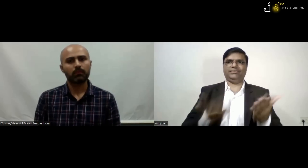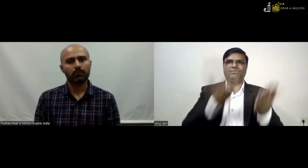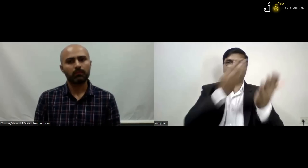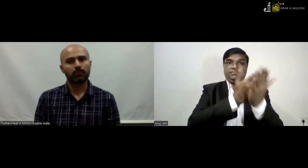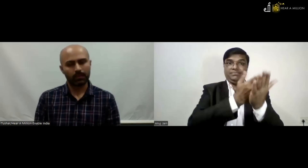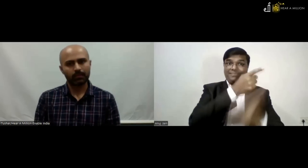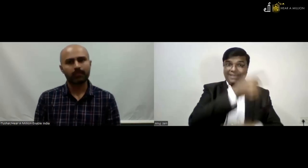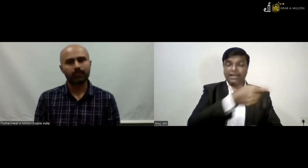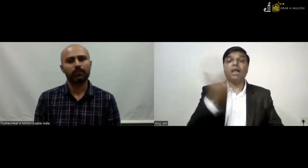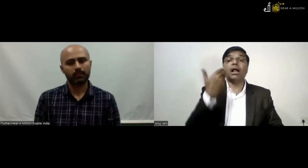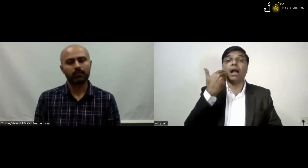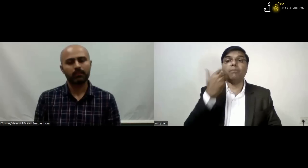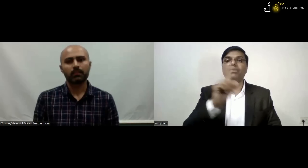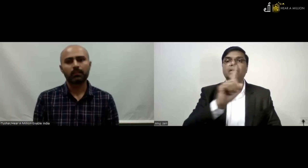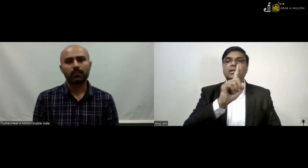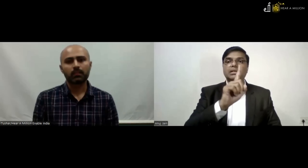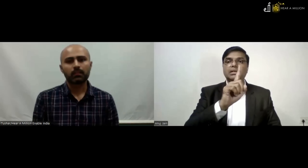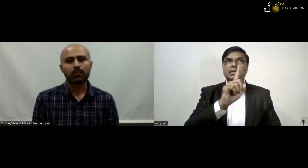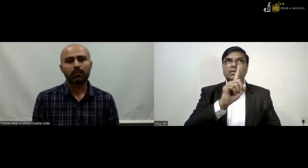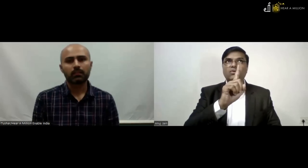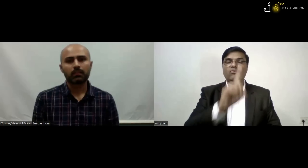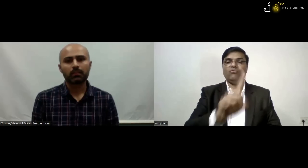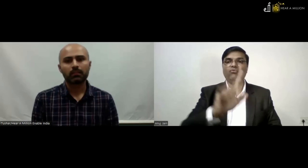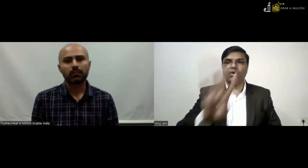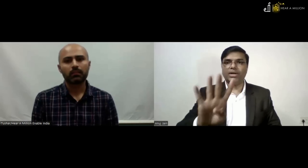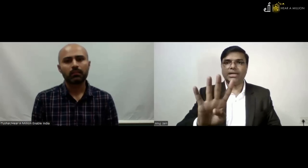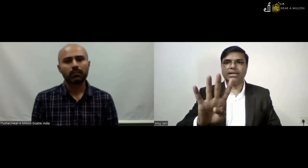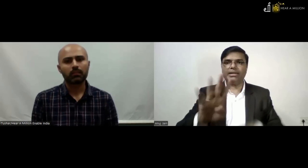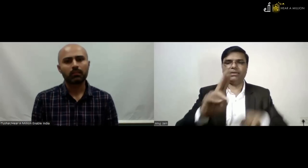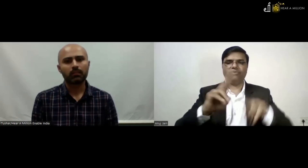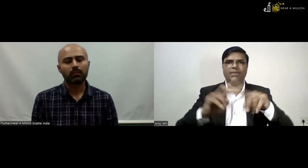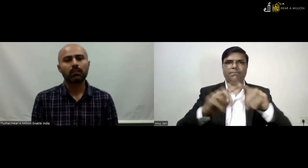the Delhi High Court. I mean, this PIL was in Delhi High Court.